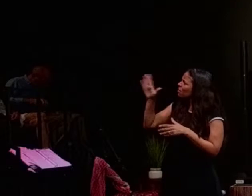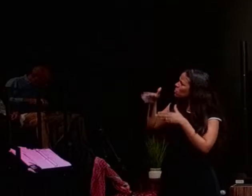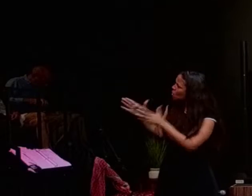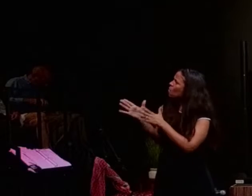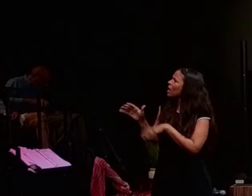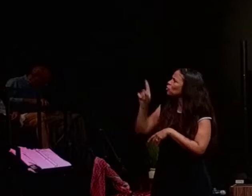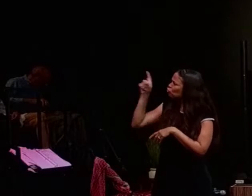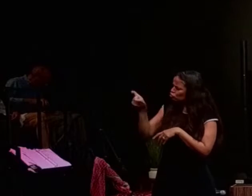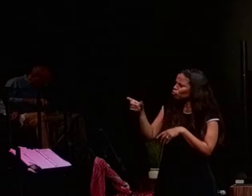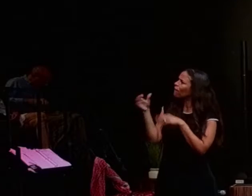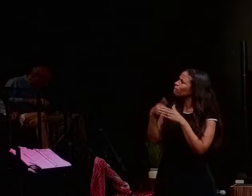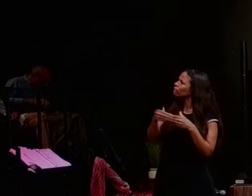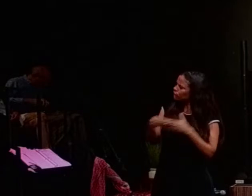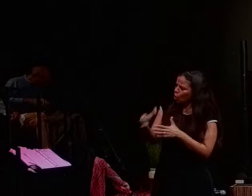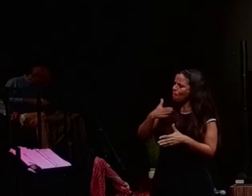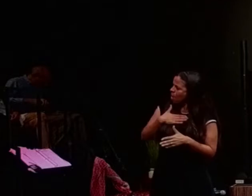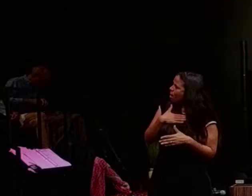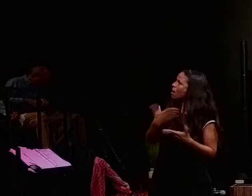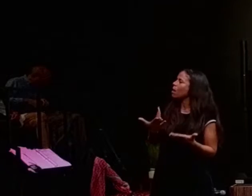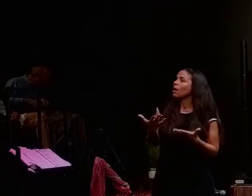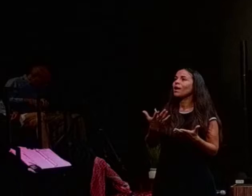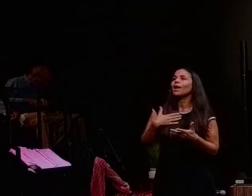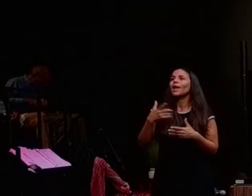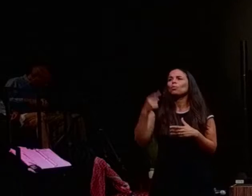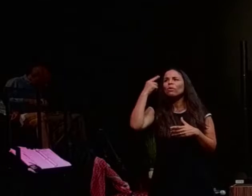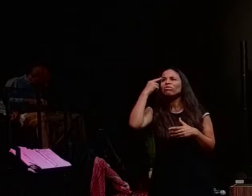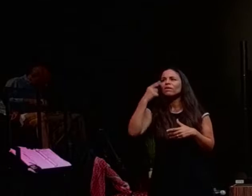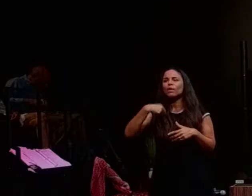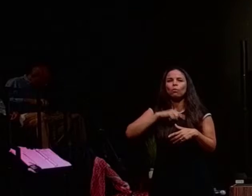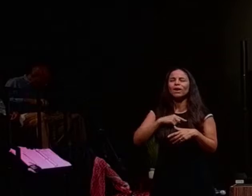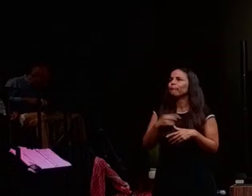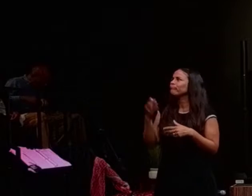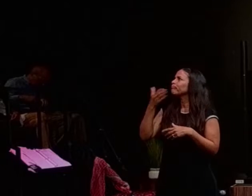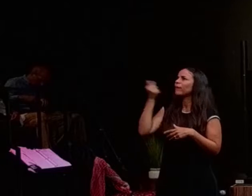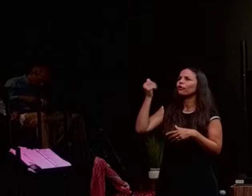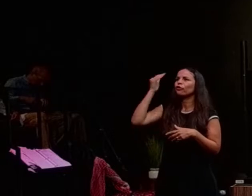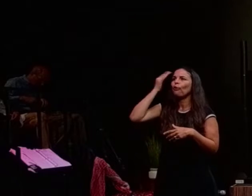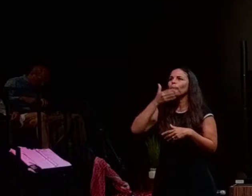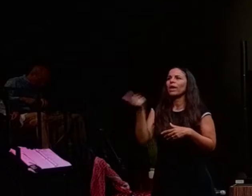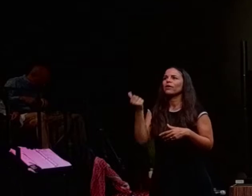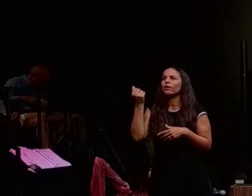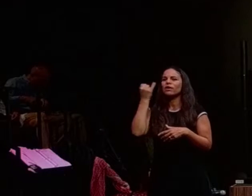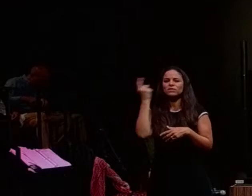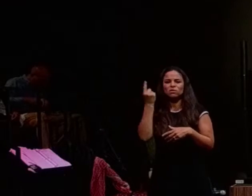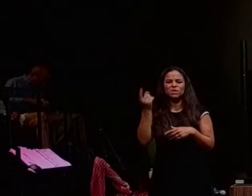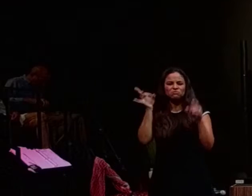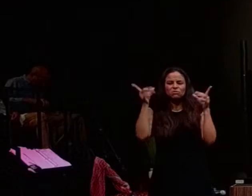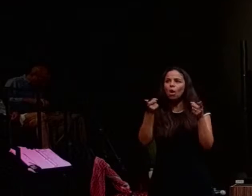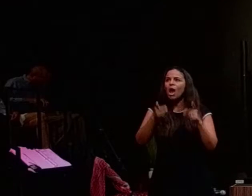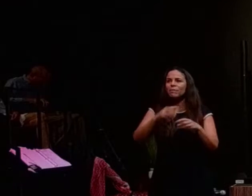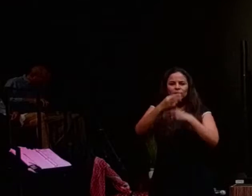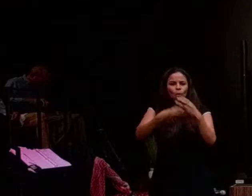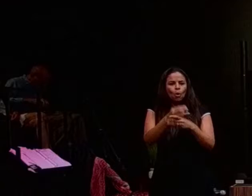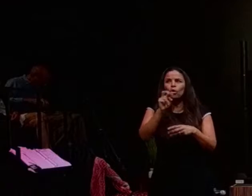should have done it. And then we go in this weird cycle of, like, we know better than God. When terrible things happen, we see these awful things happen throughout the